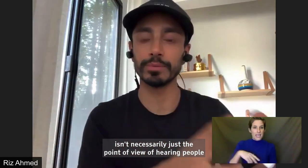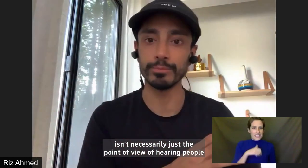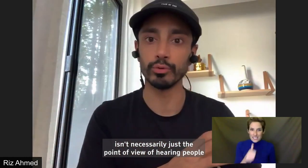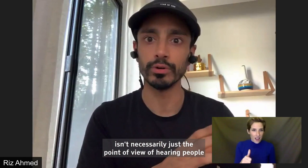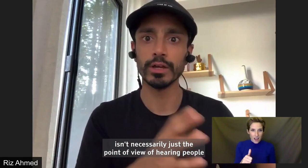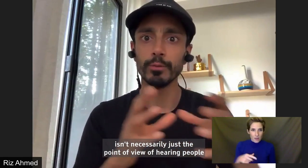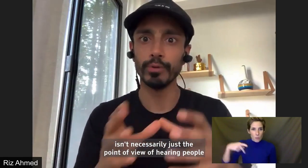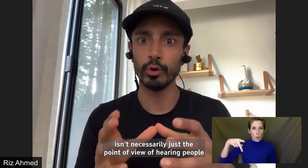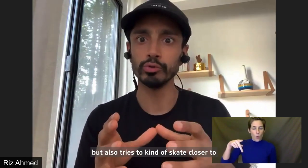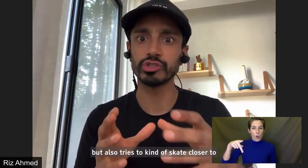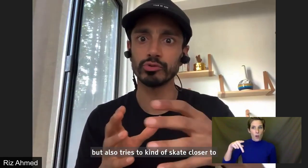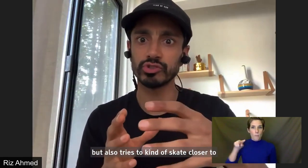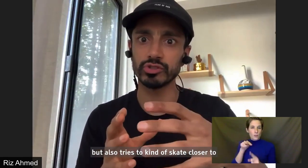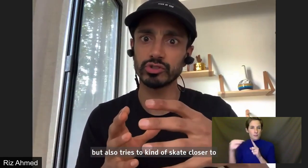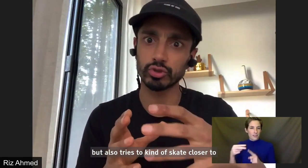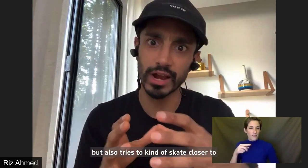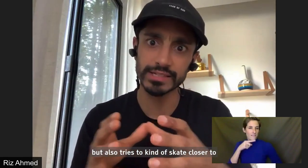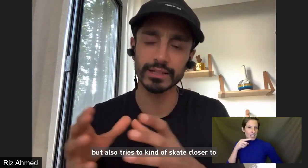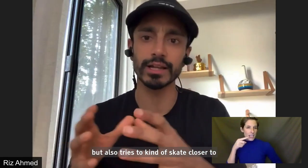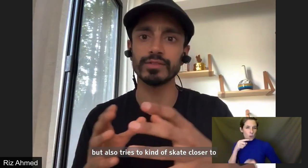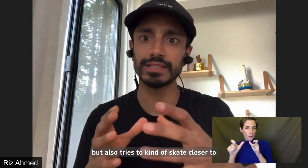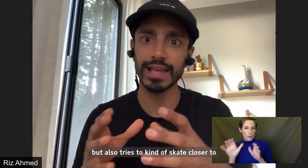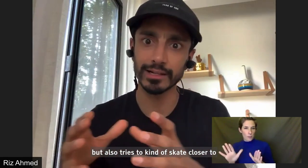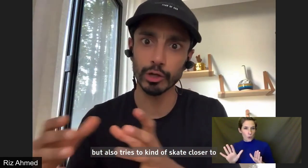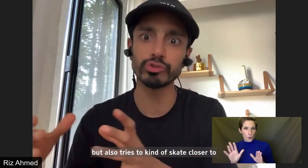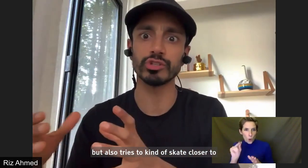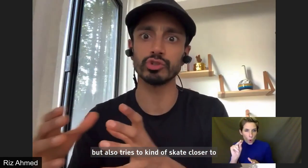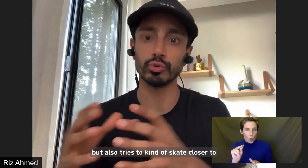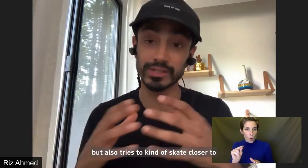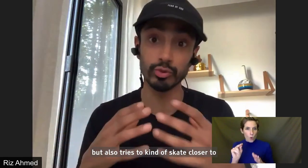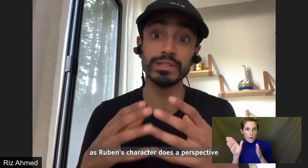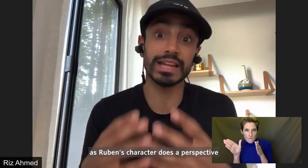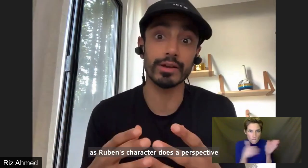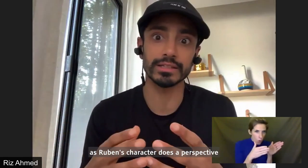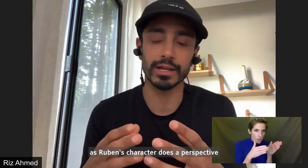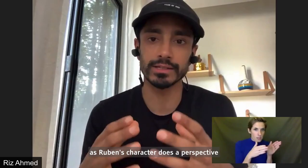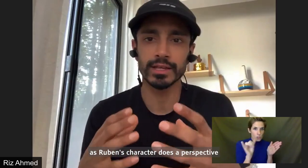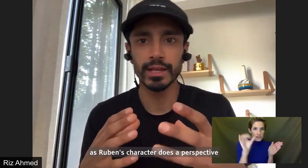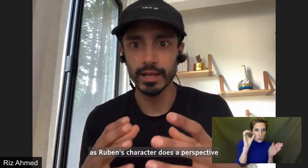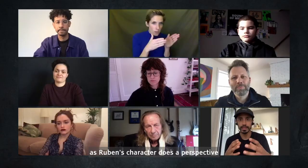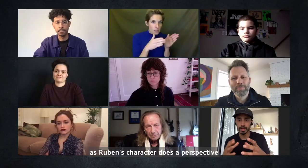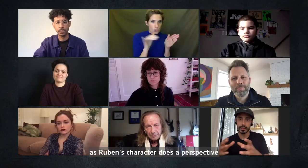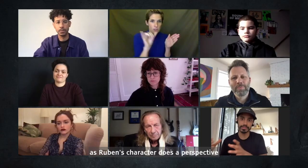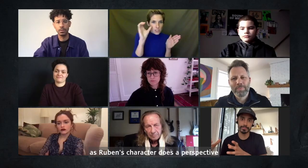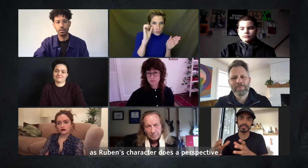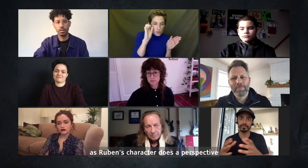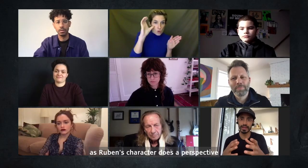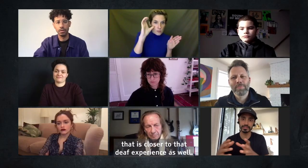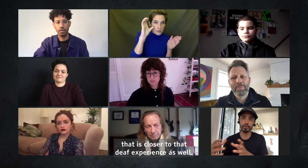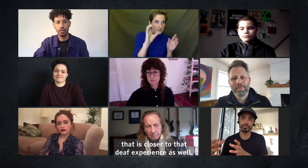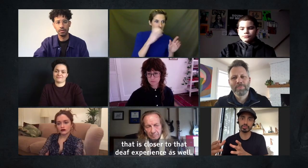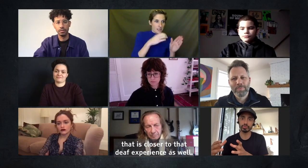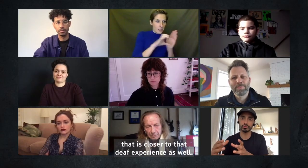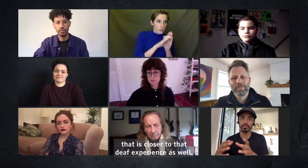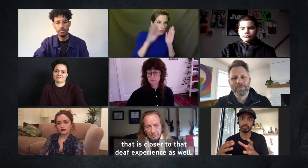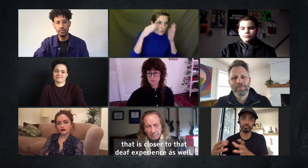view of hearing people, but also tries to kind of skate closer to, as Ruben's character does, a perspective that